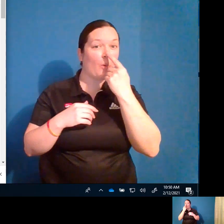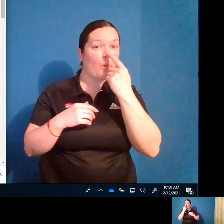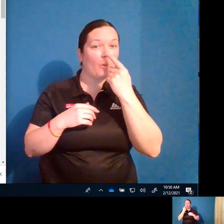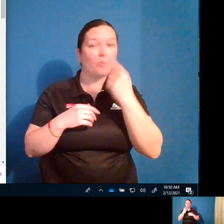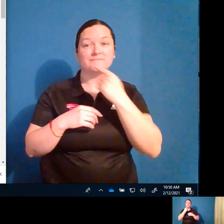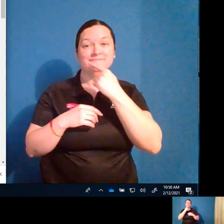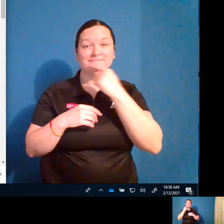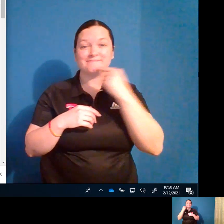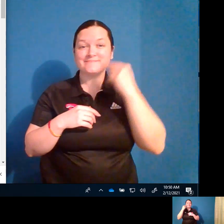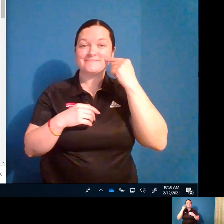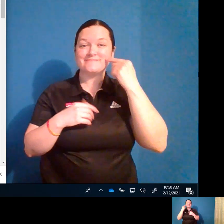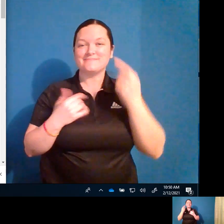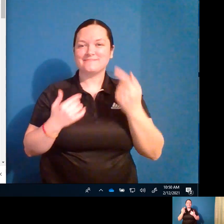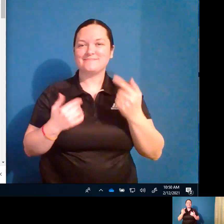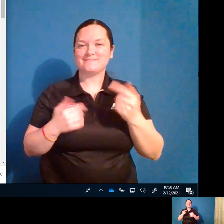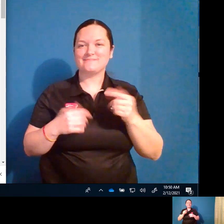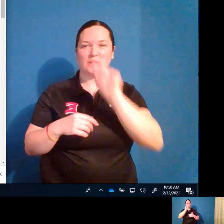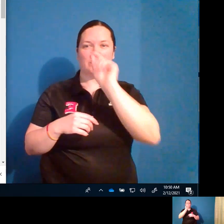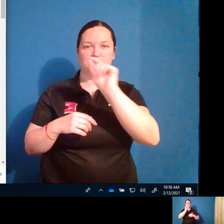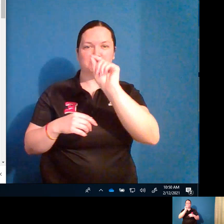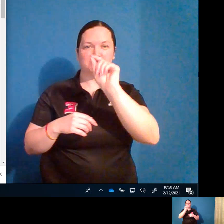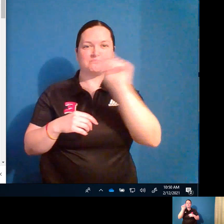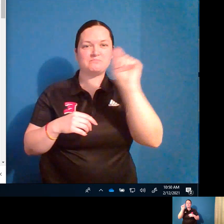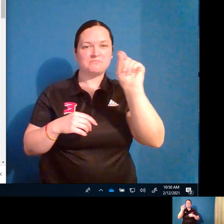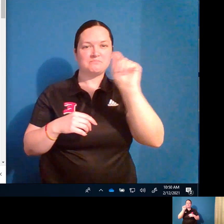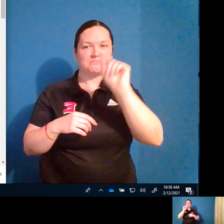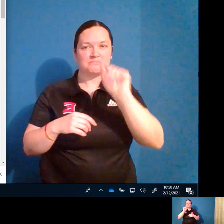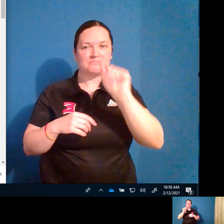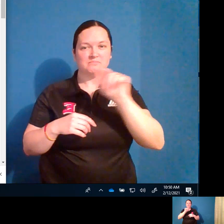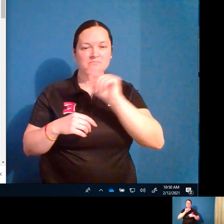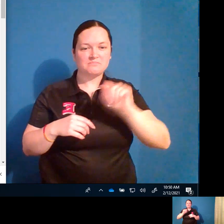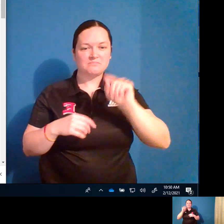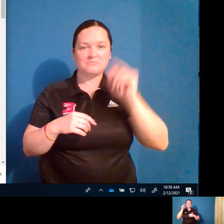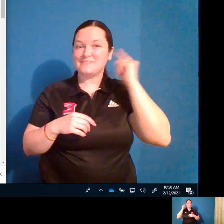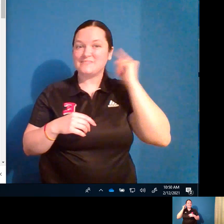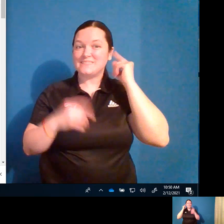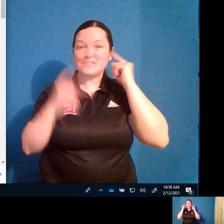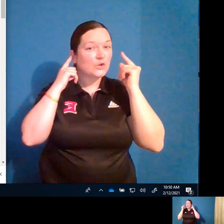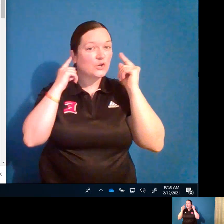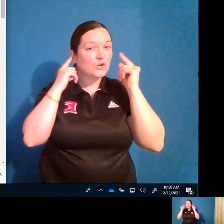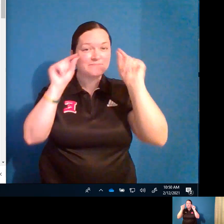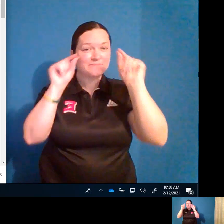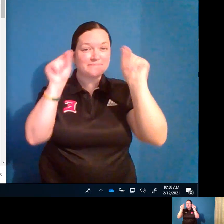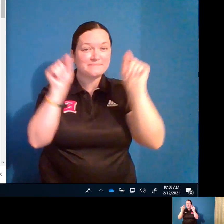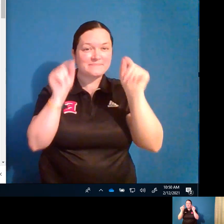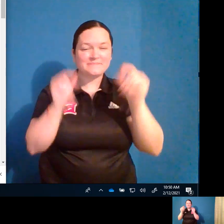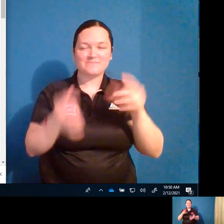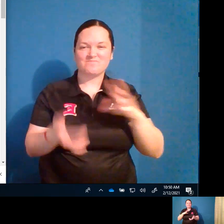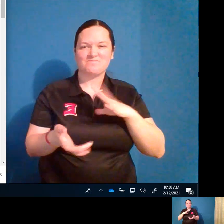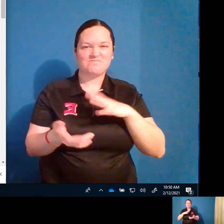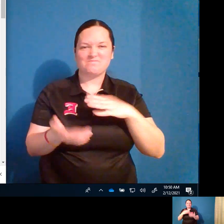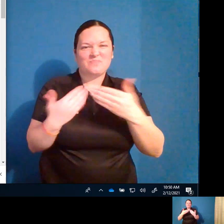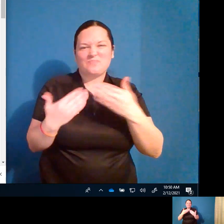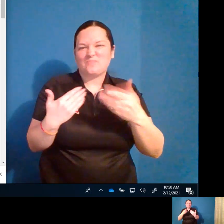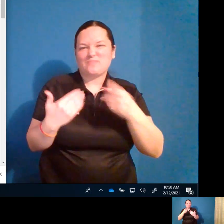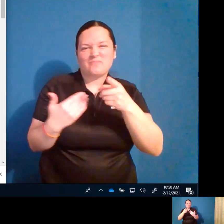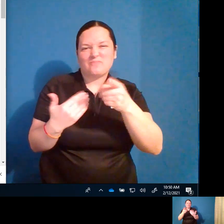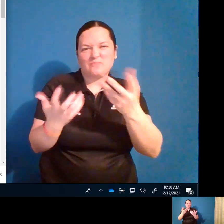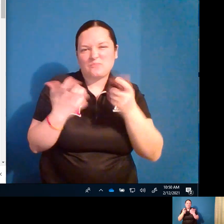I could put a smile. You know, I could put ears, whatever you want.